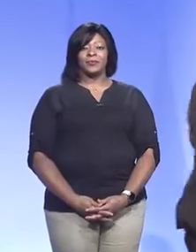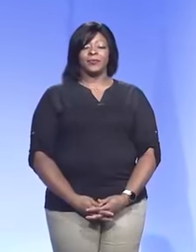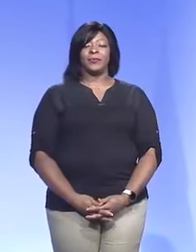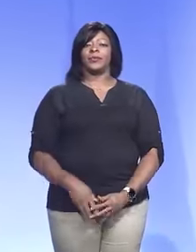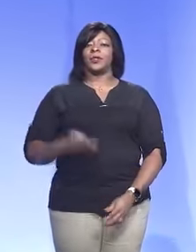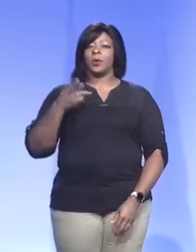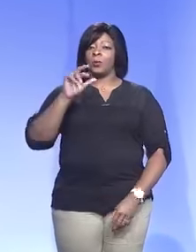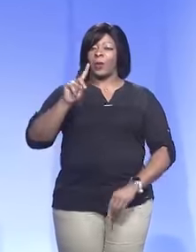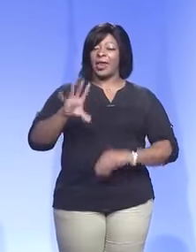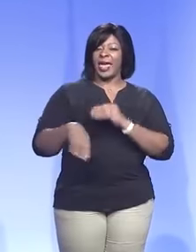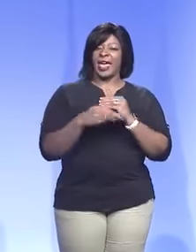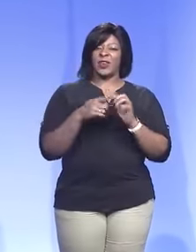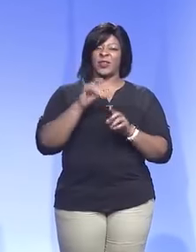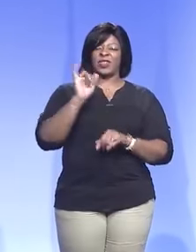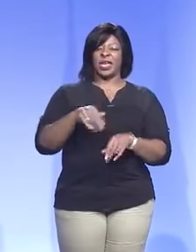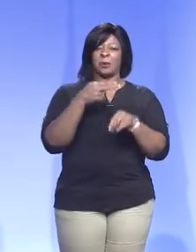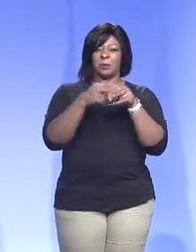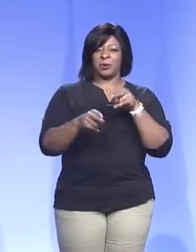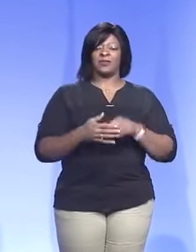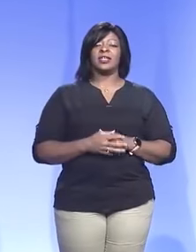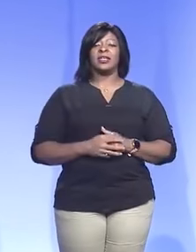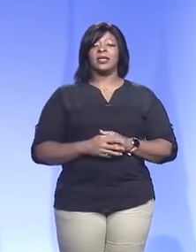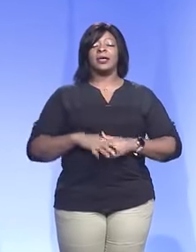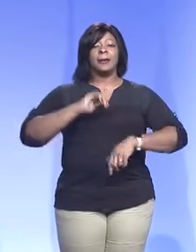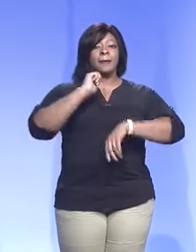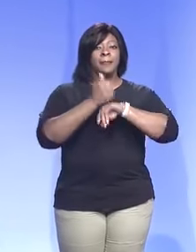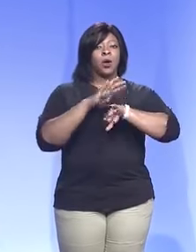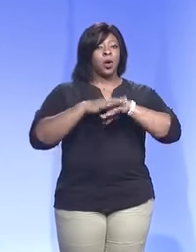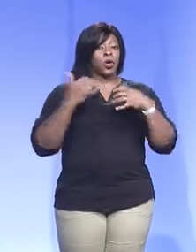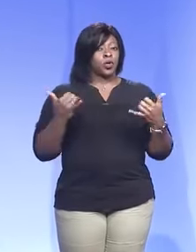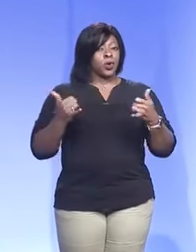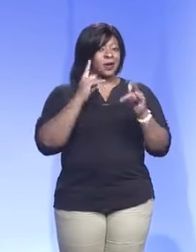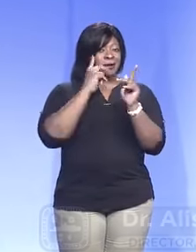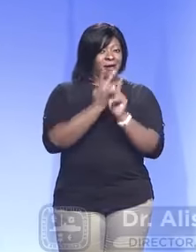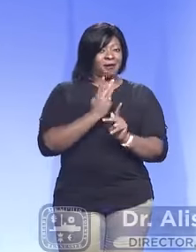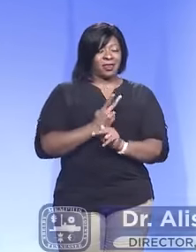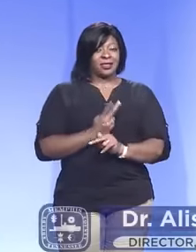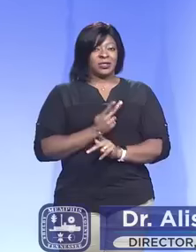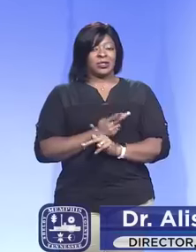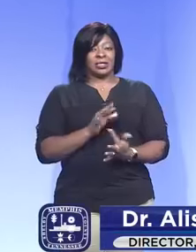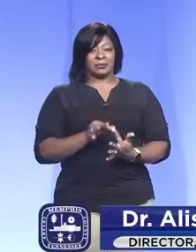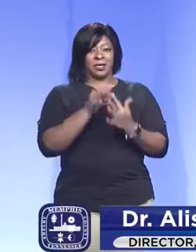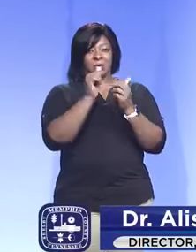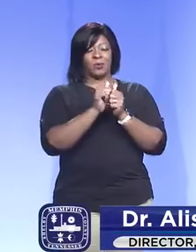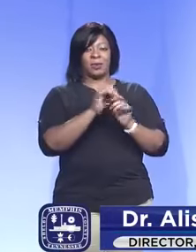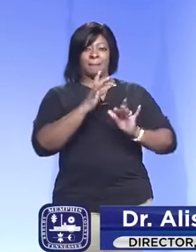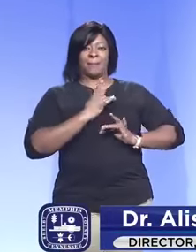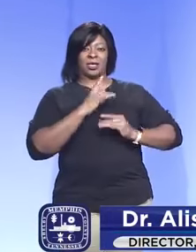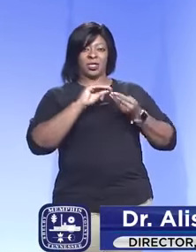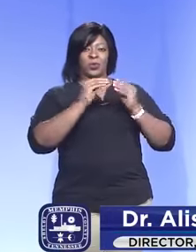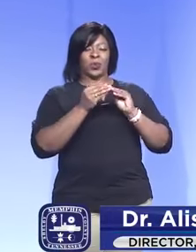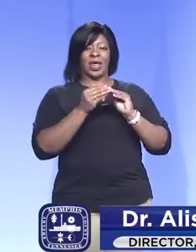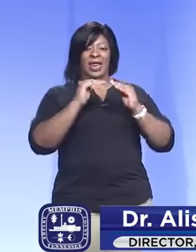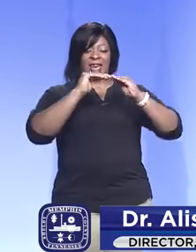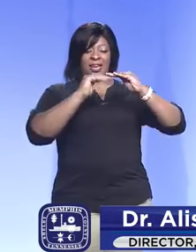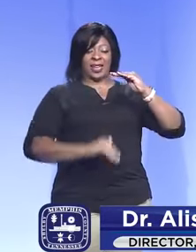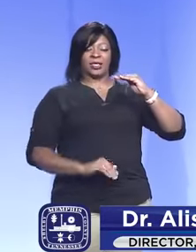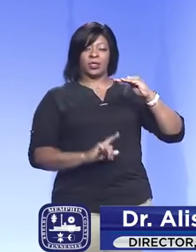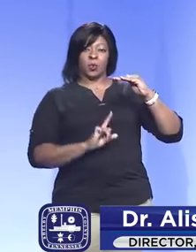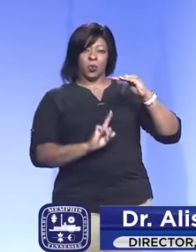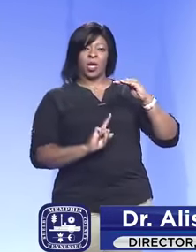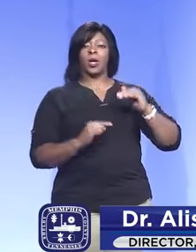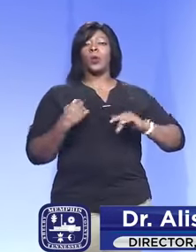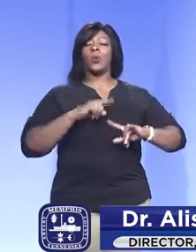Brad, just to add to that briefly, based on the current calculations, particularly with the positivity rate less than one,